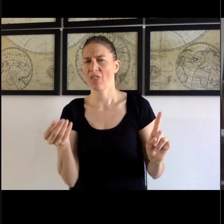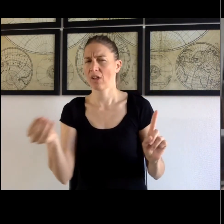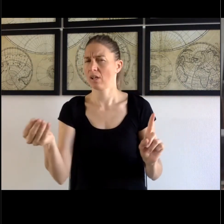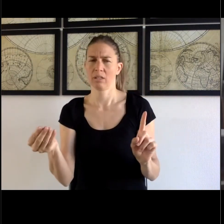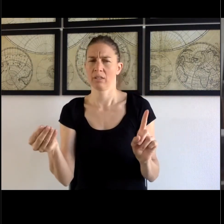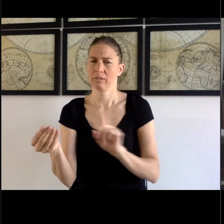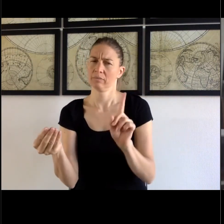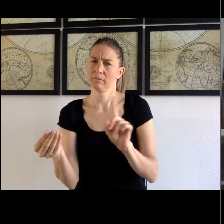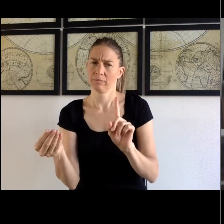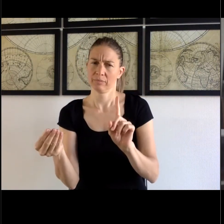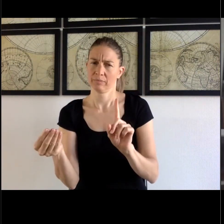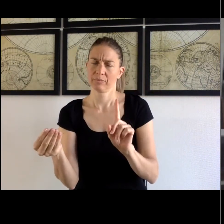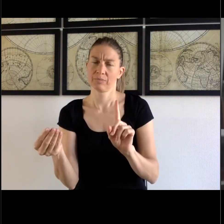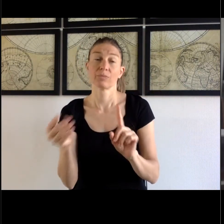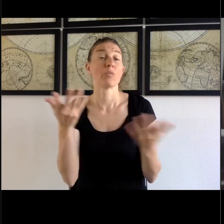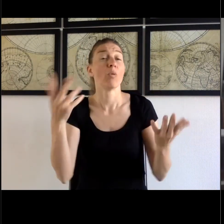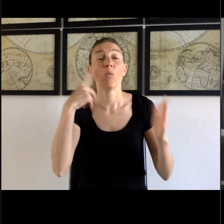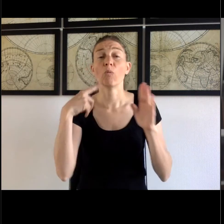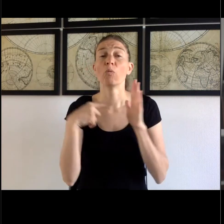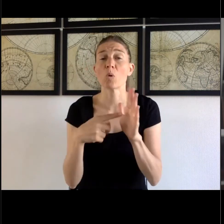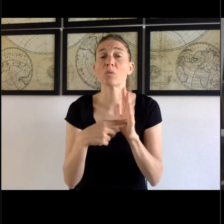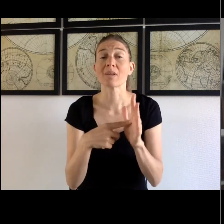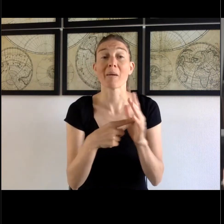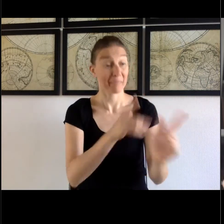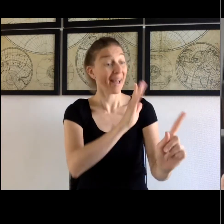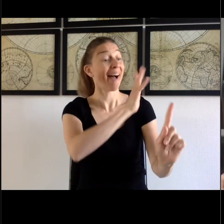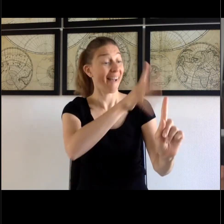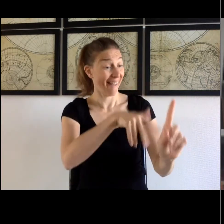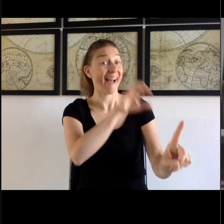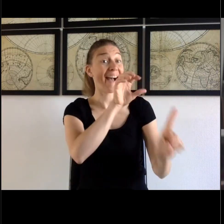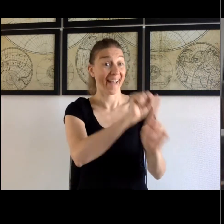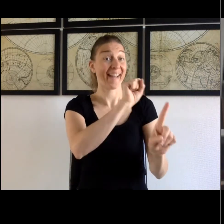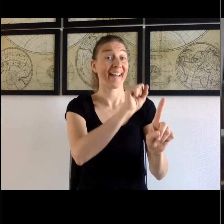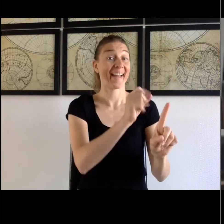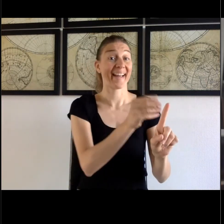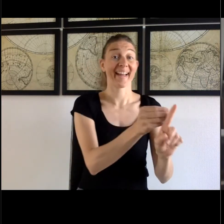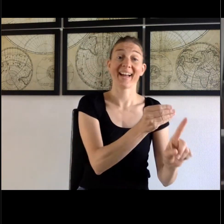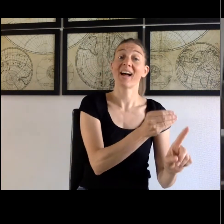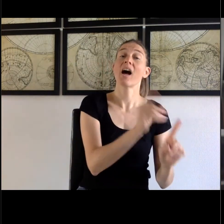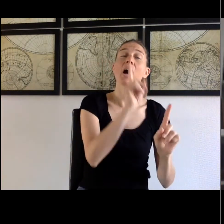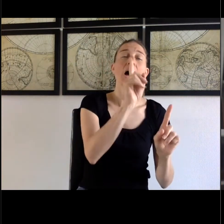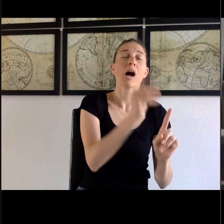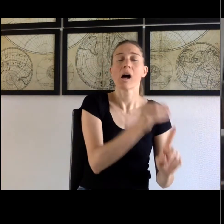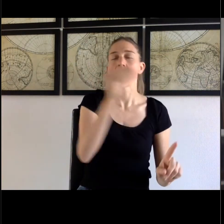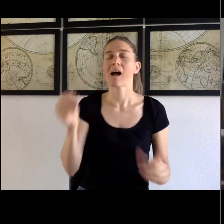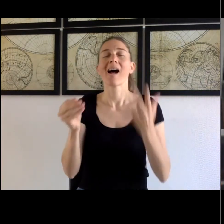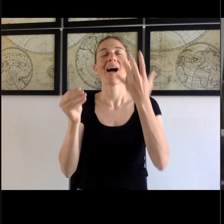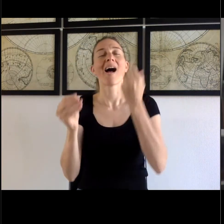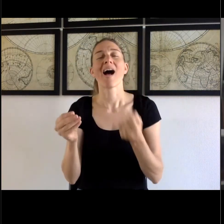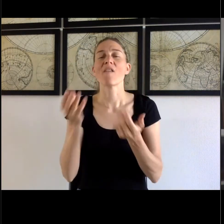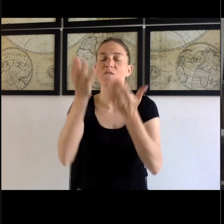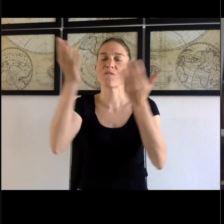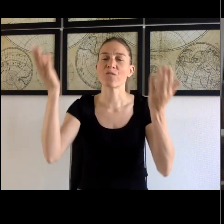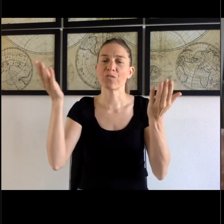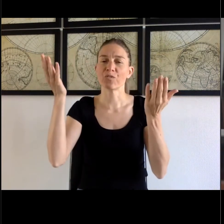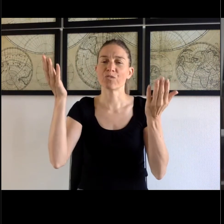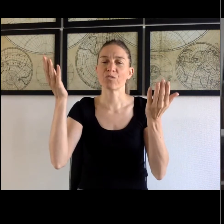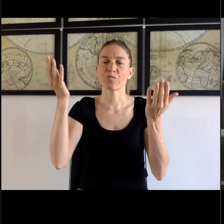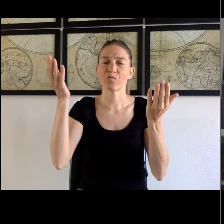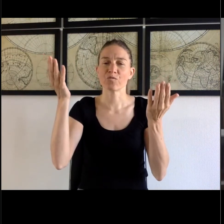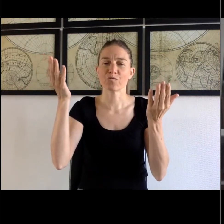It should not be used, for instance, for design universal policy and legislation, because